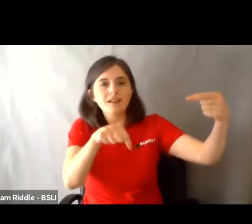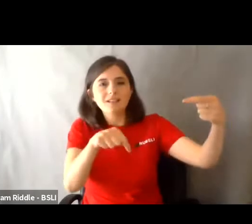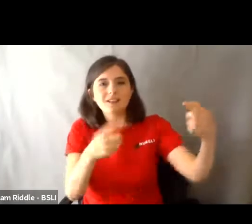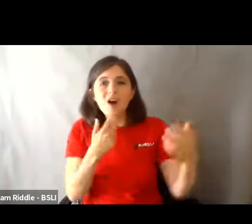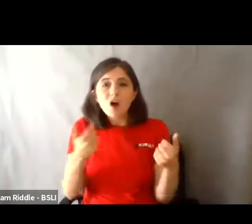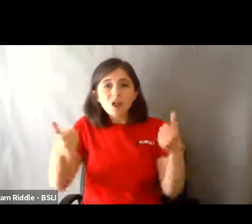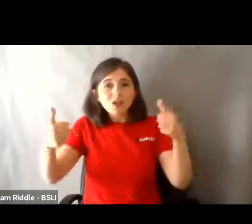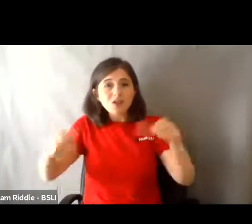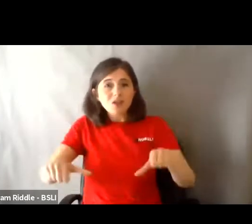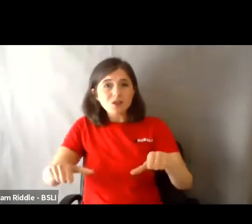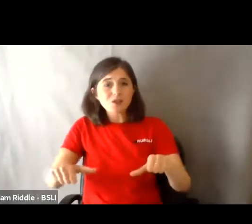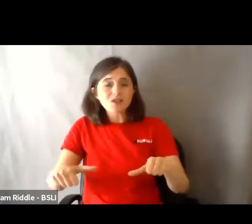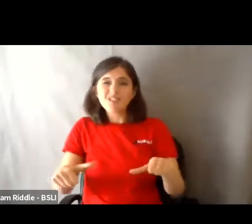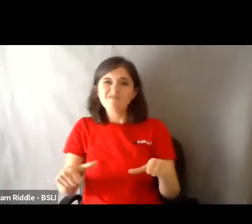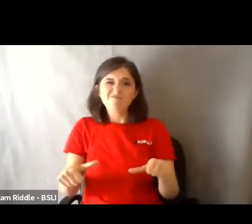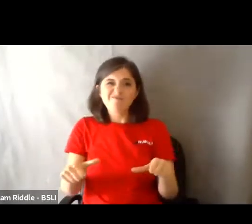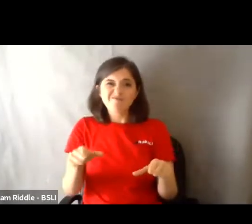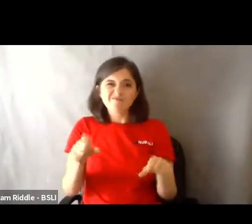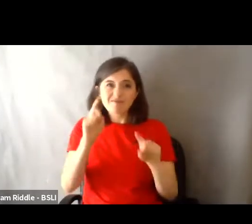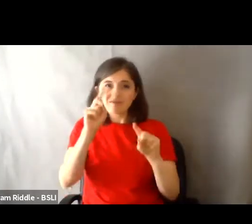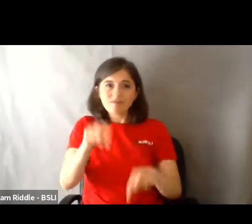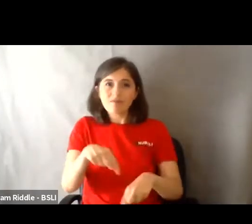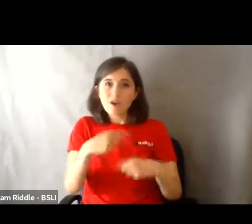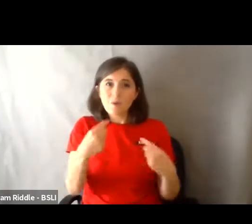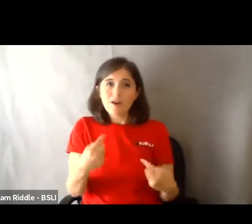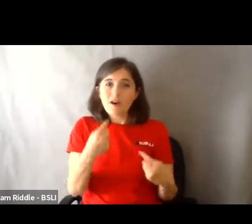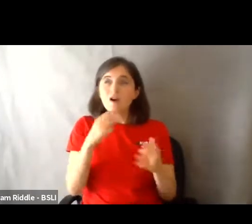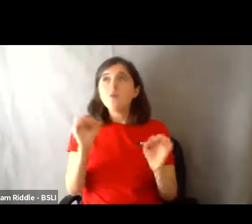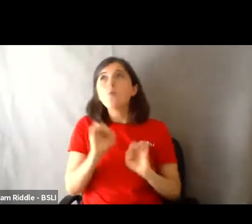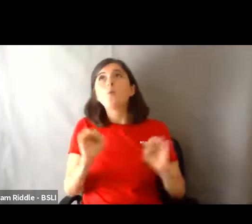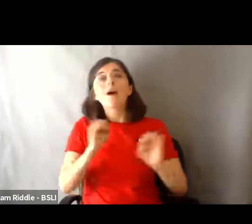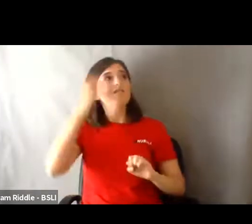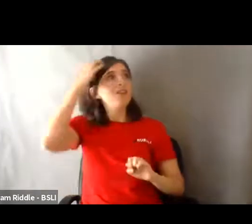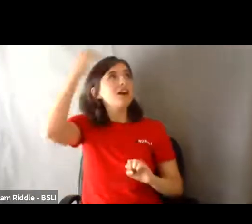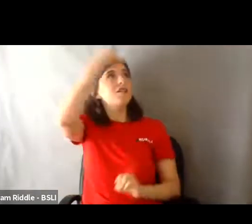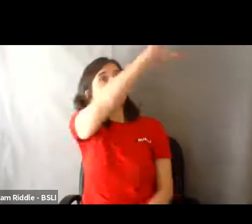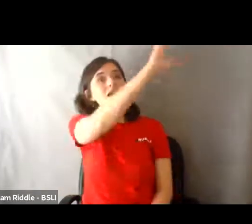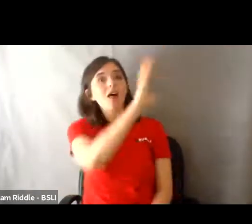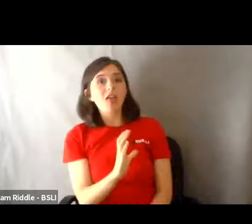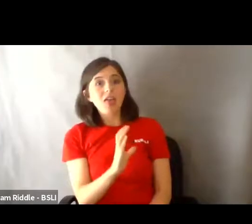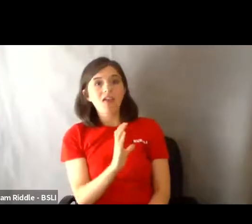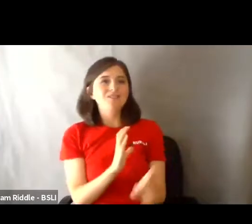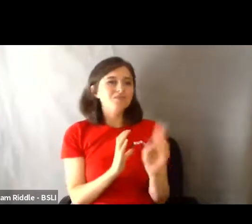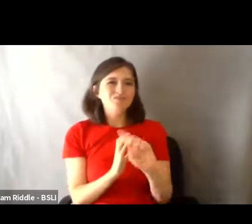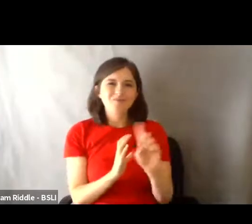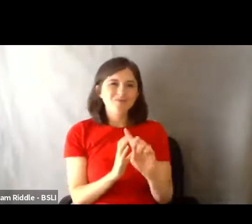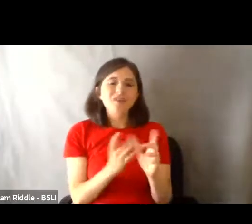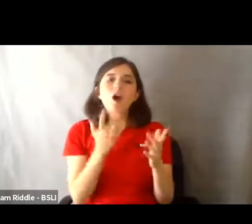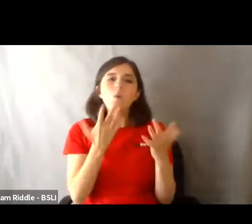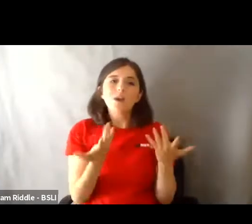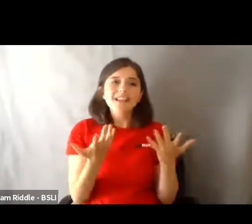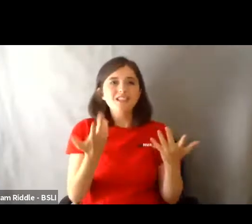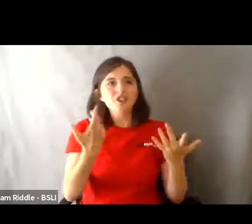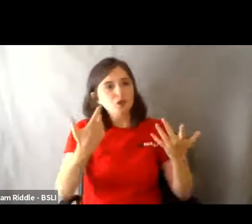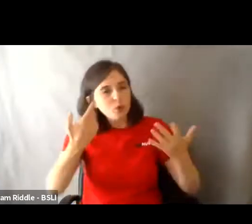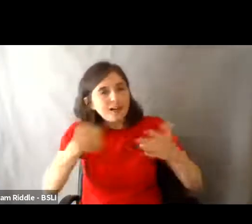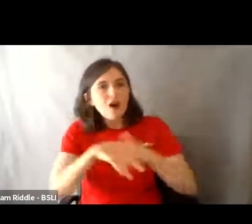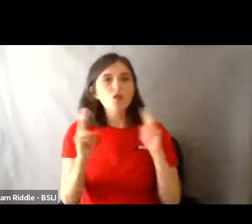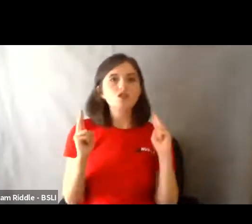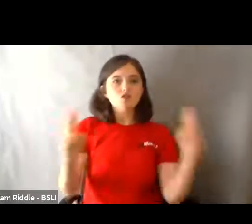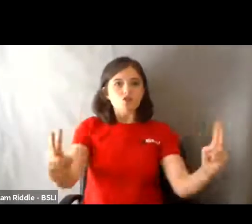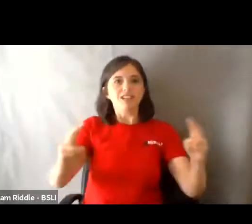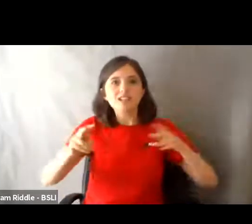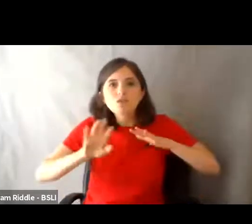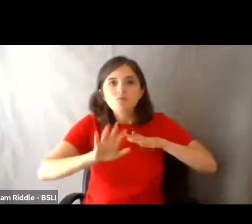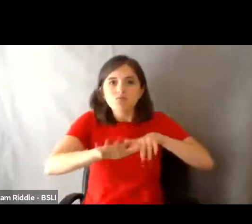debate and wait for it to be delivered from above. We need to get out on the streets and actually start getting campaigning around. And while at the